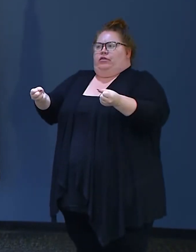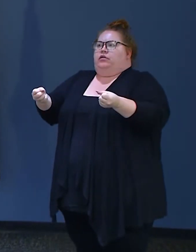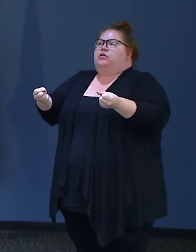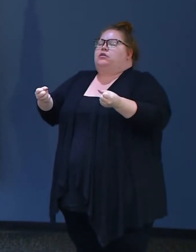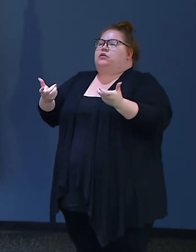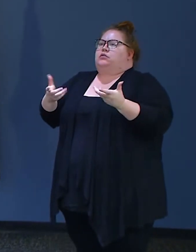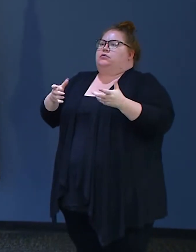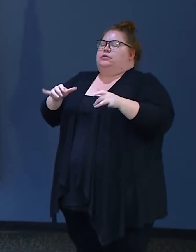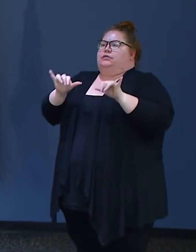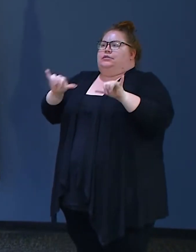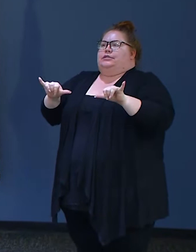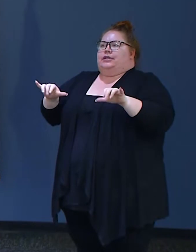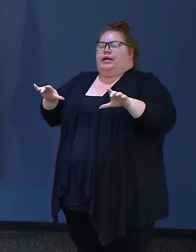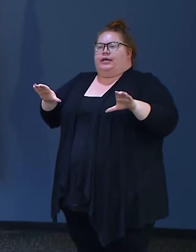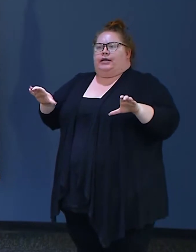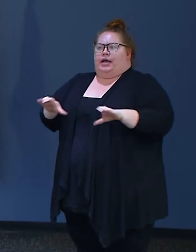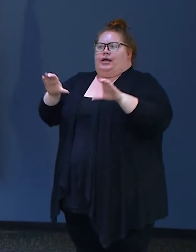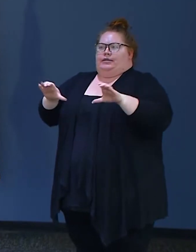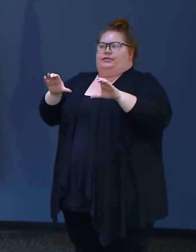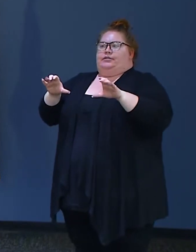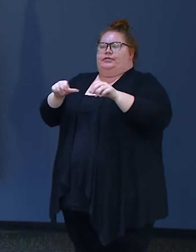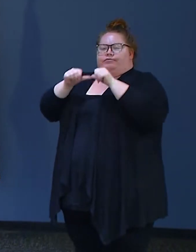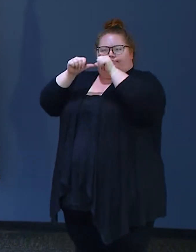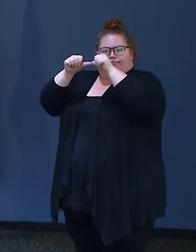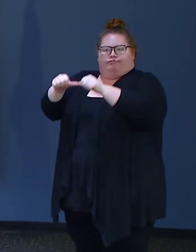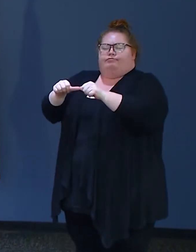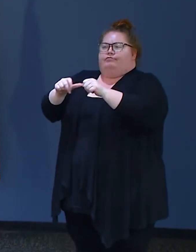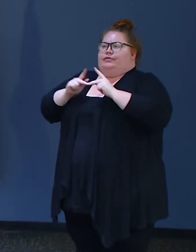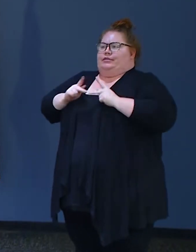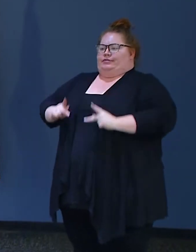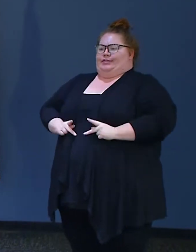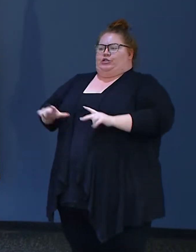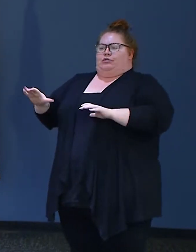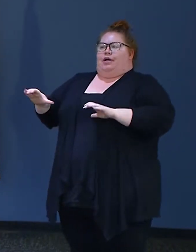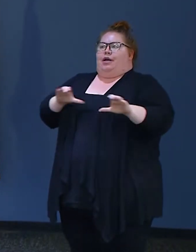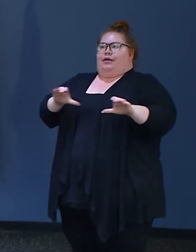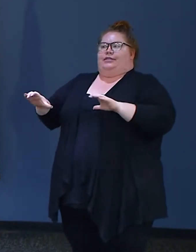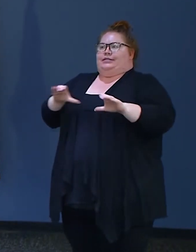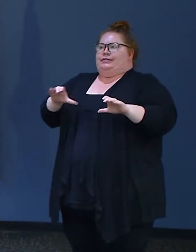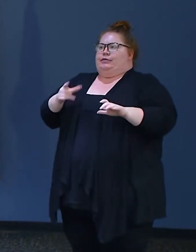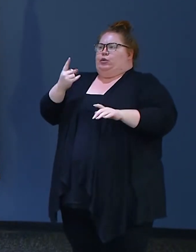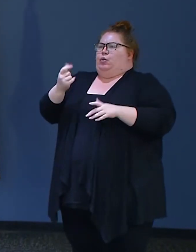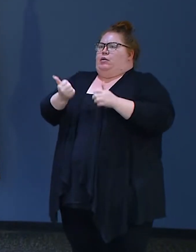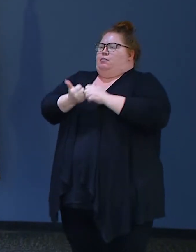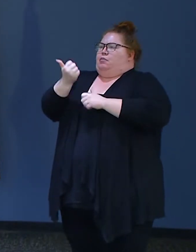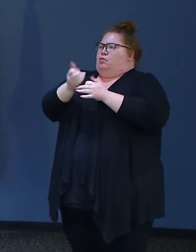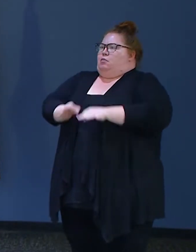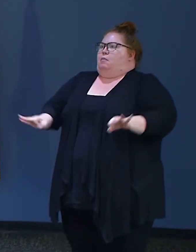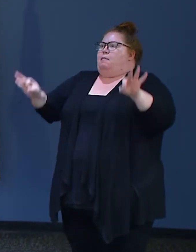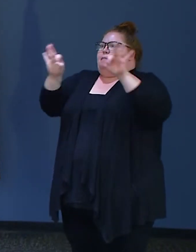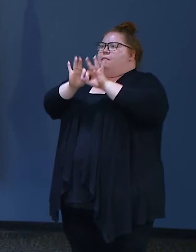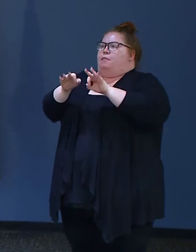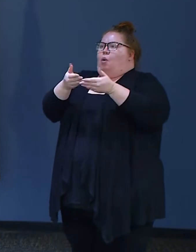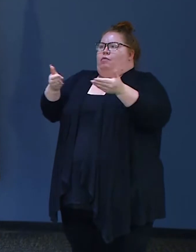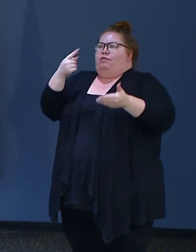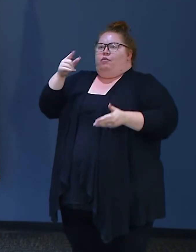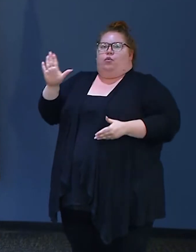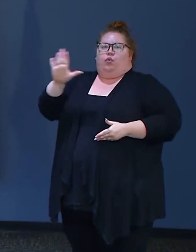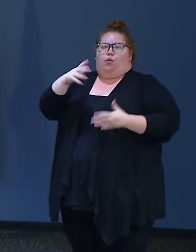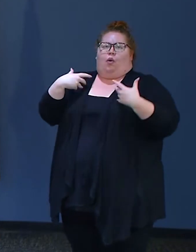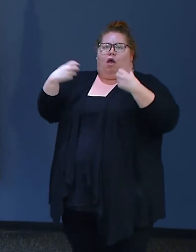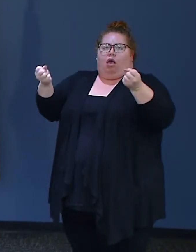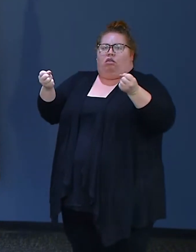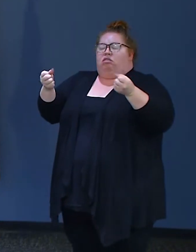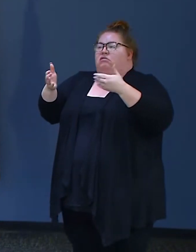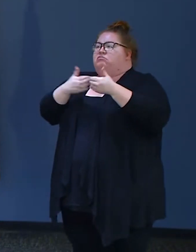Staying active is so important. Physical activity is one of the most important things you can do for your health. Whether it's taking